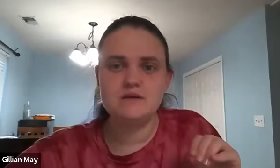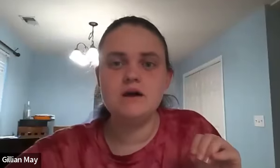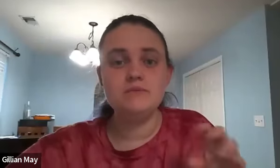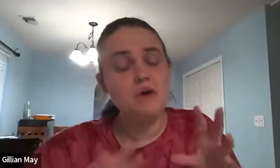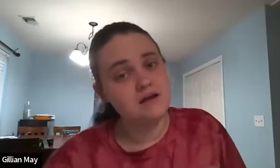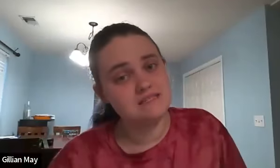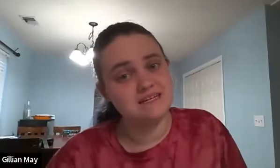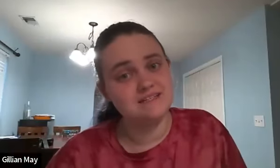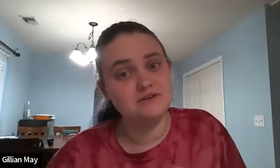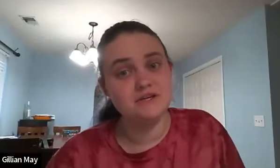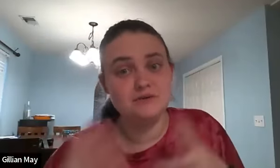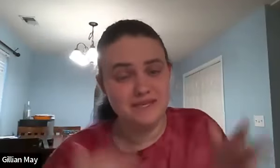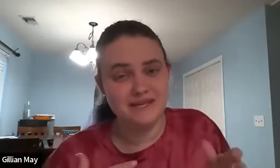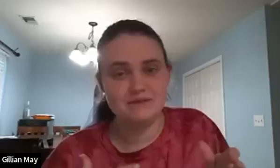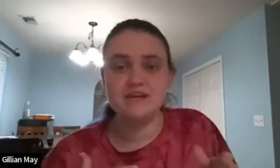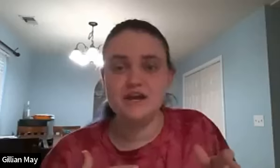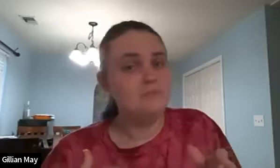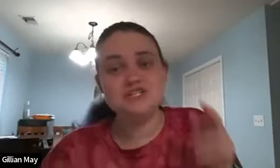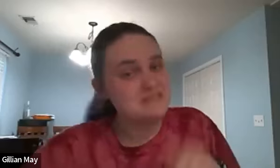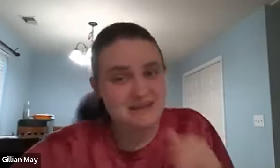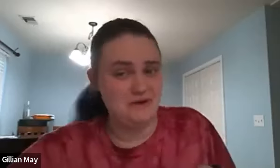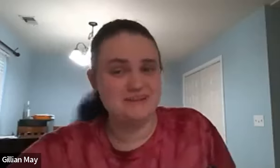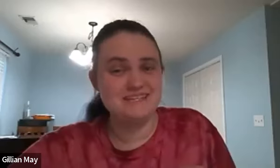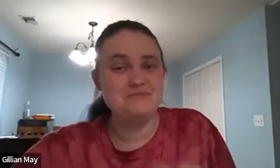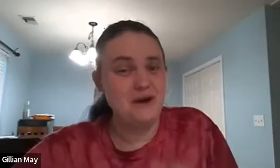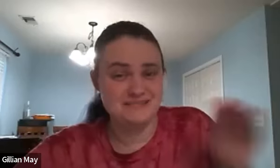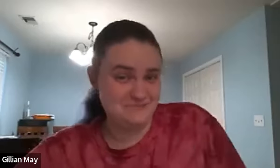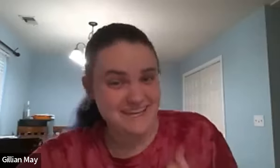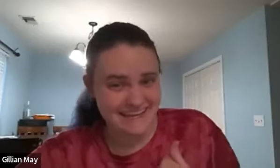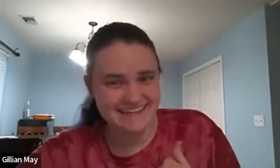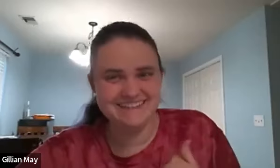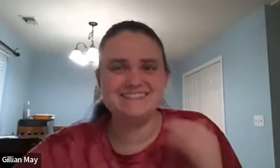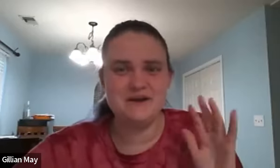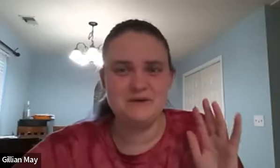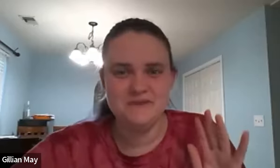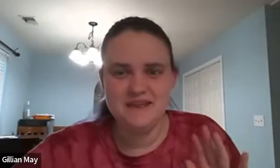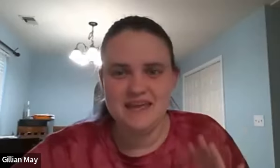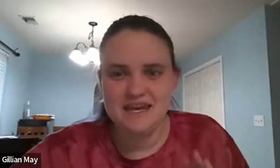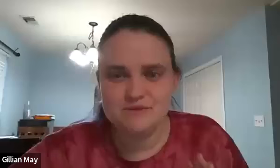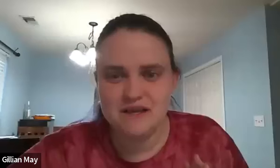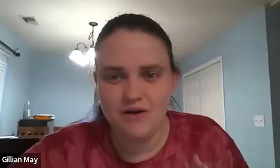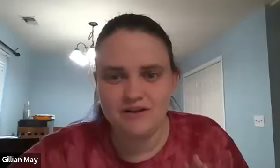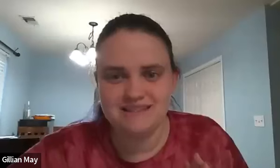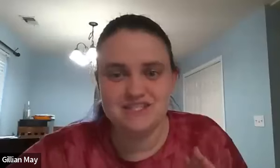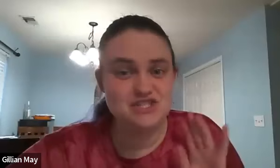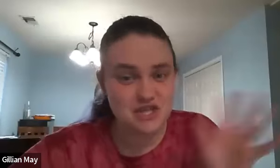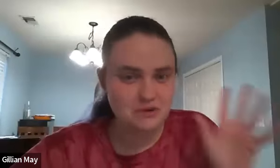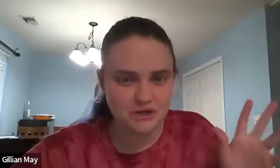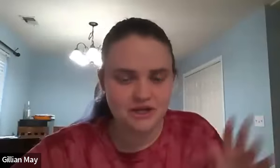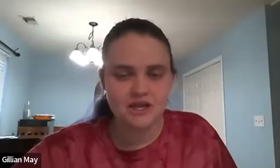well, we paused it during your meeting. And I'm like, but you didn't pause it, you paused me. So, and it was being all kinds of stubborn,